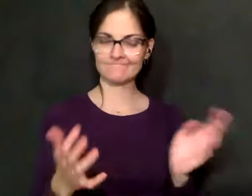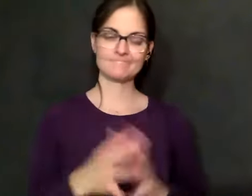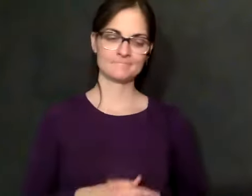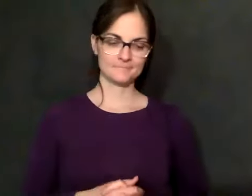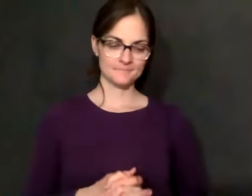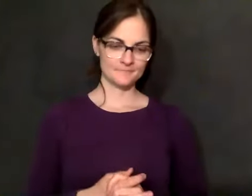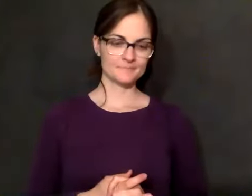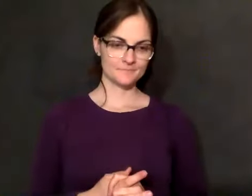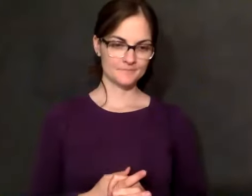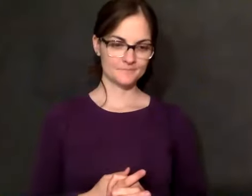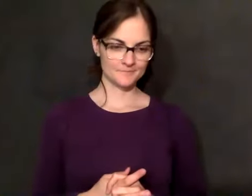Yes. But